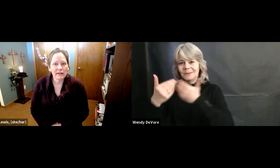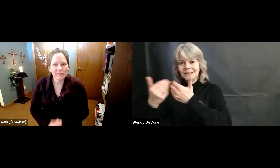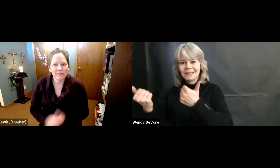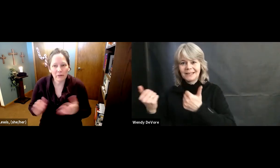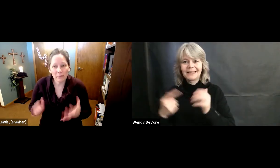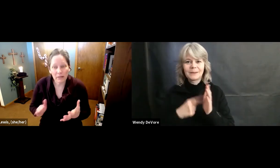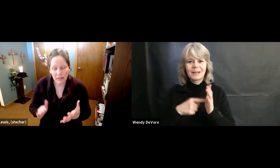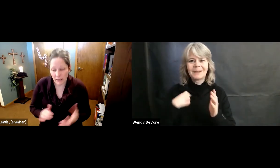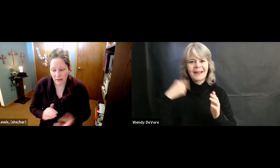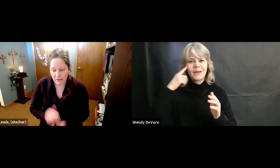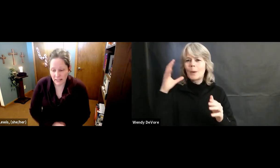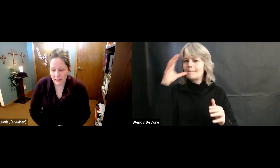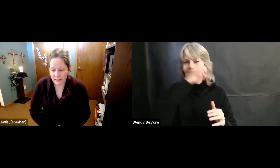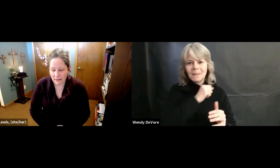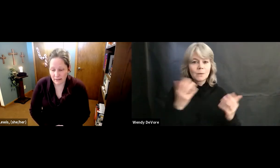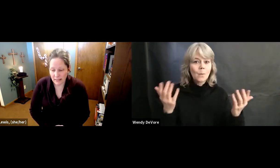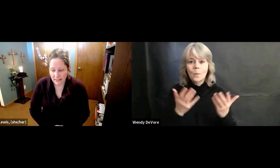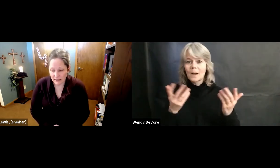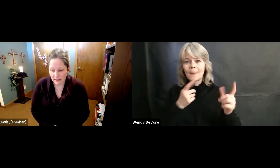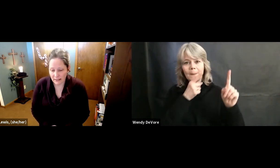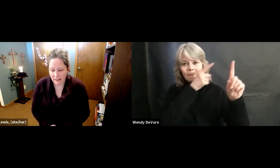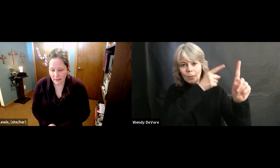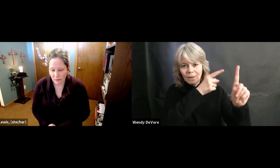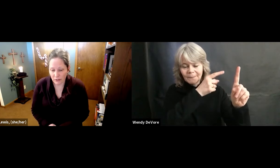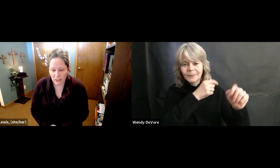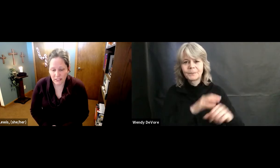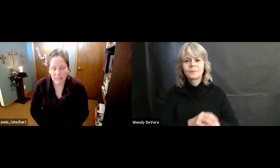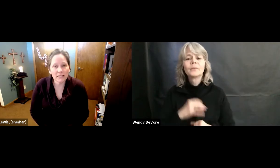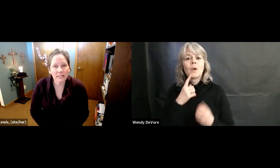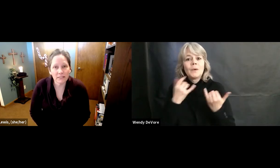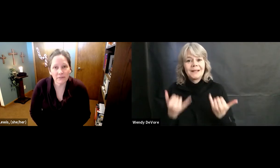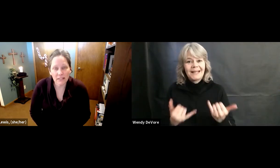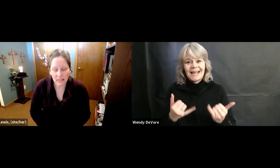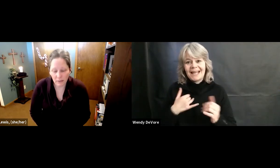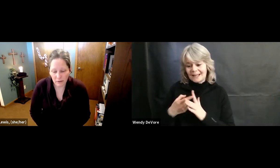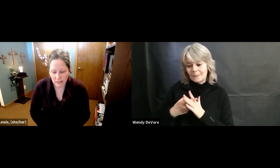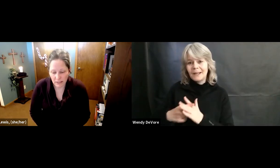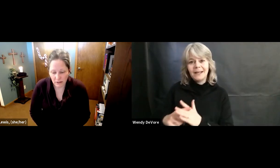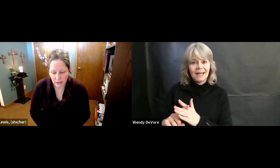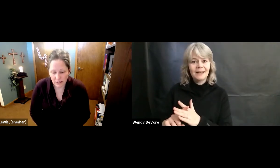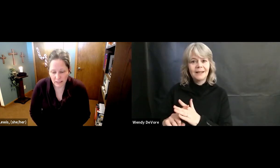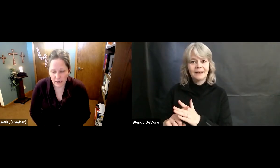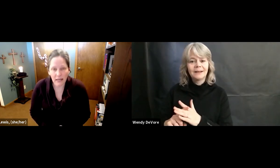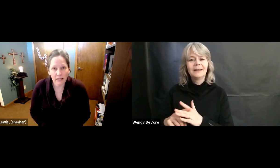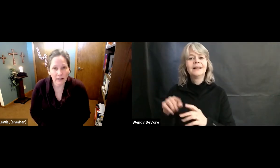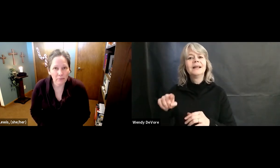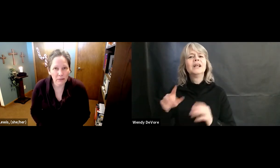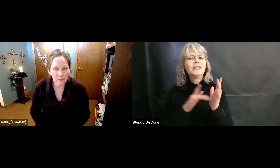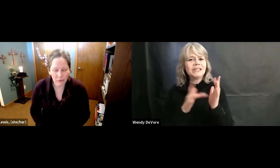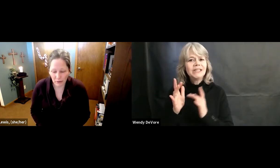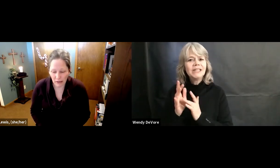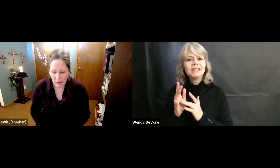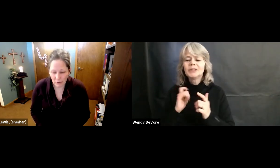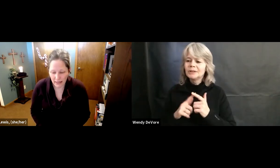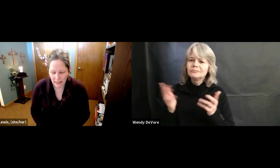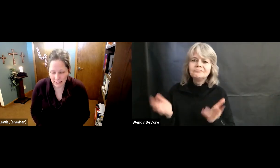The very beginning of today's lesson, where Jesus is visiting with the sinners and the people